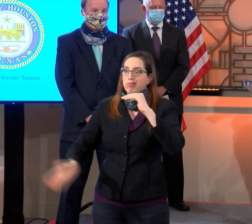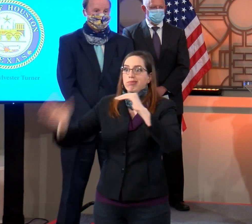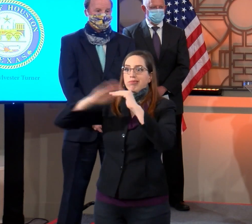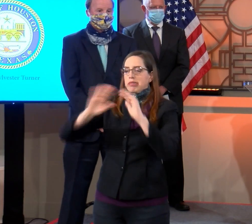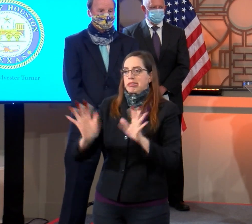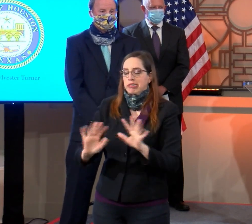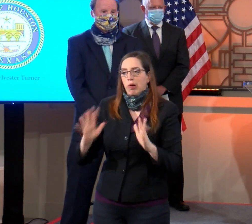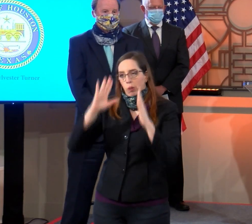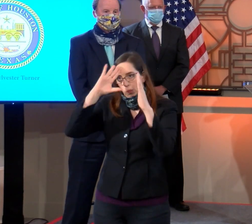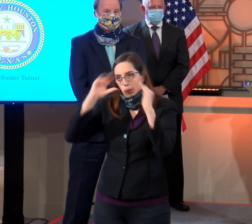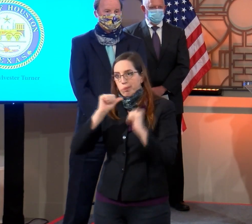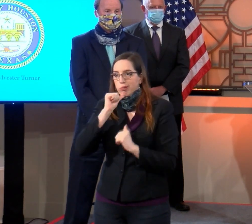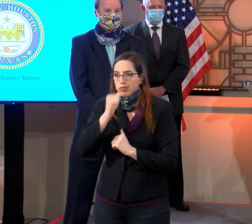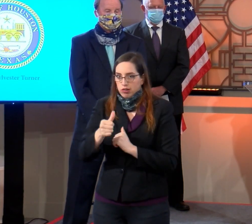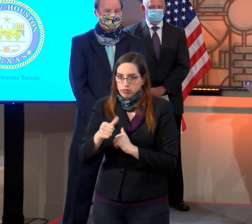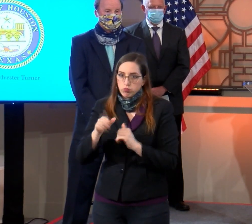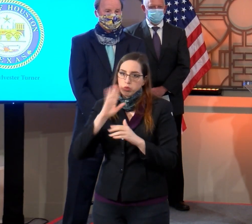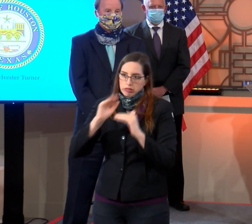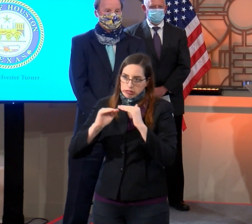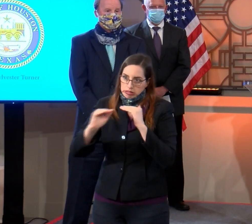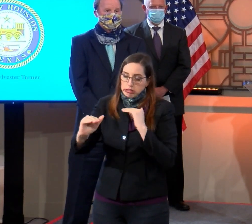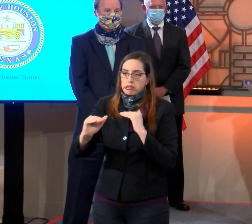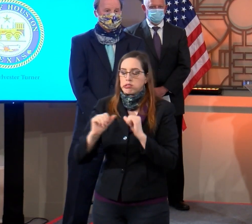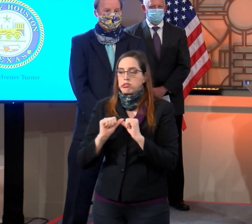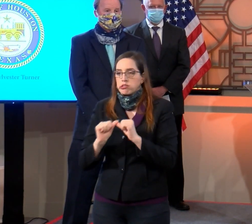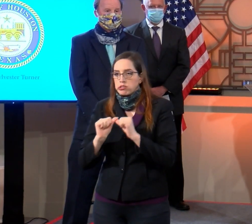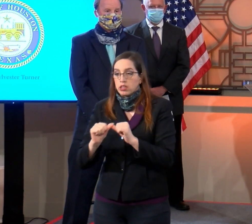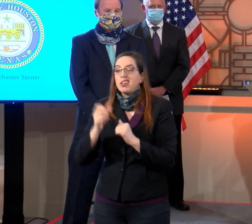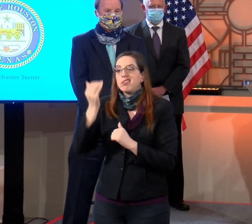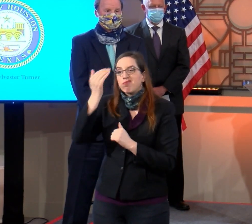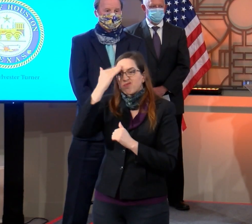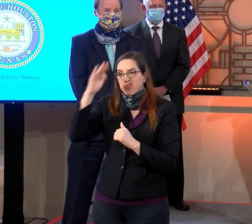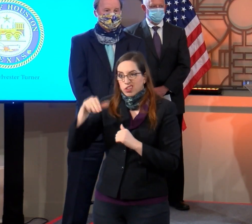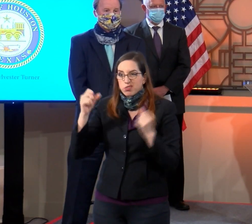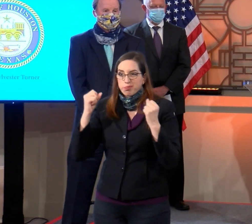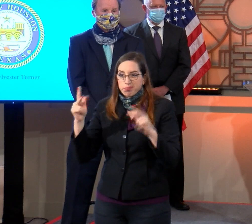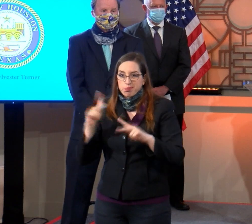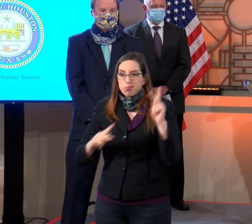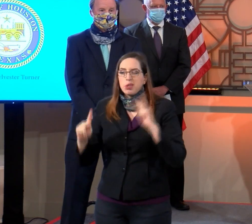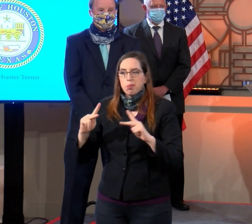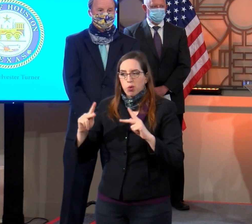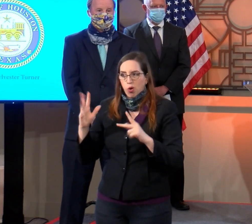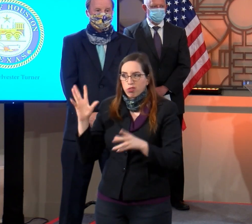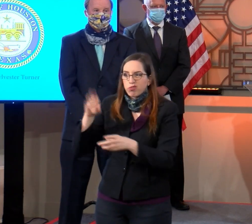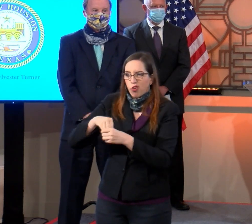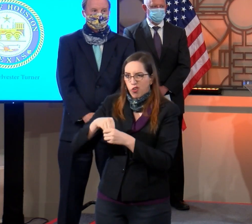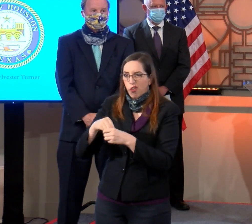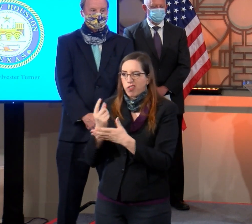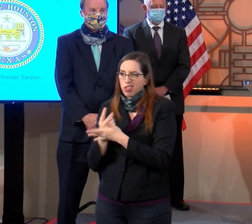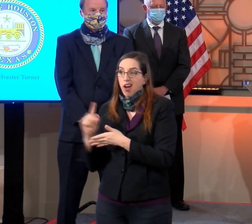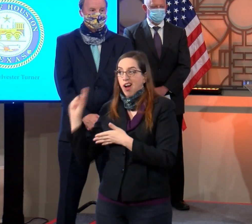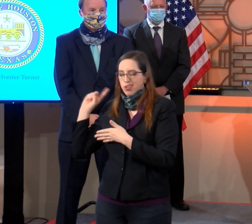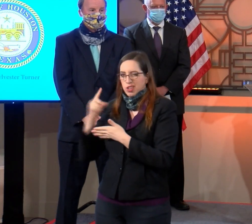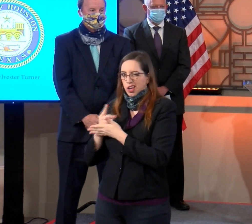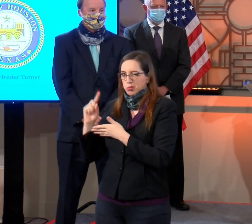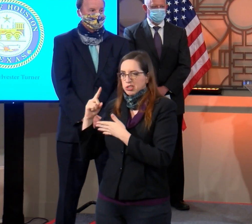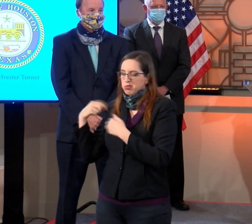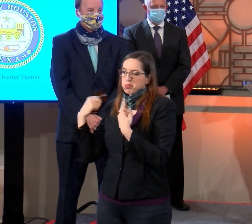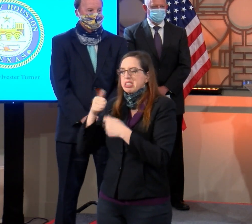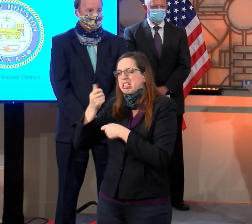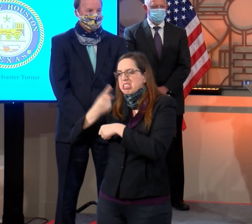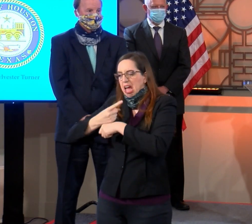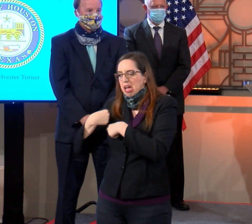That is my hope. I know that there are a number of people in the conversation in the last week and a half, the last 10